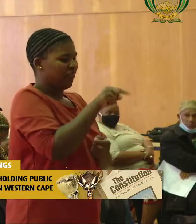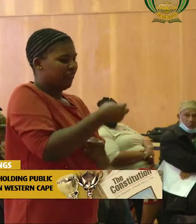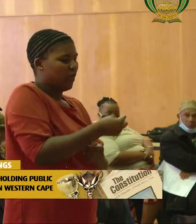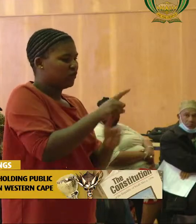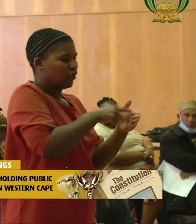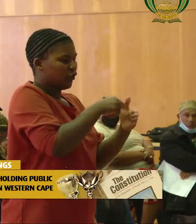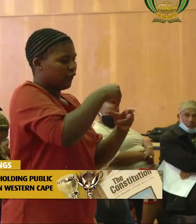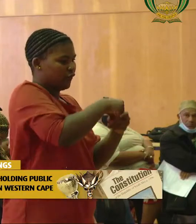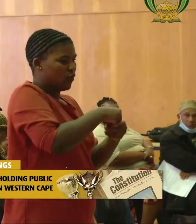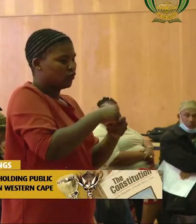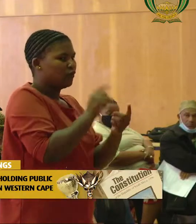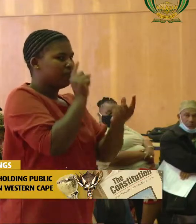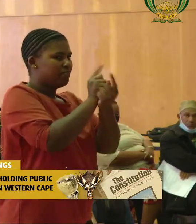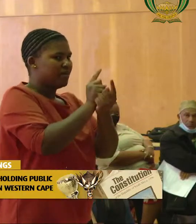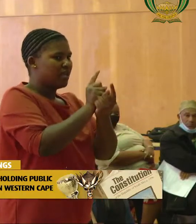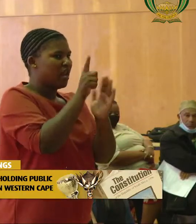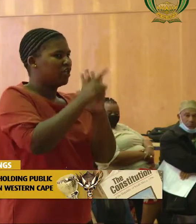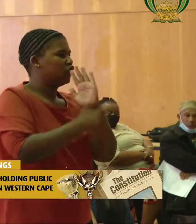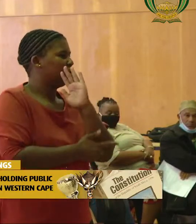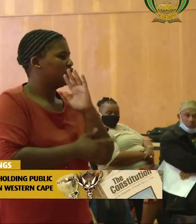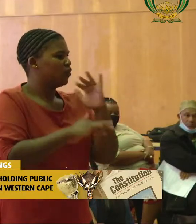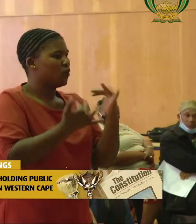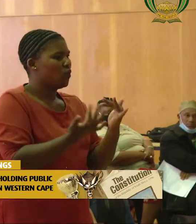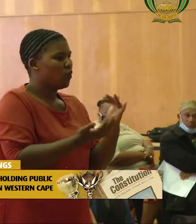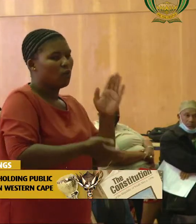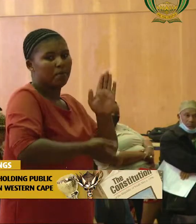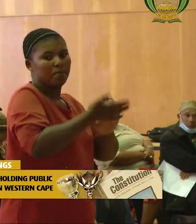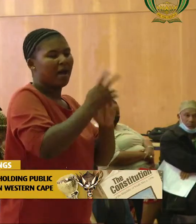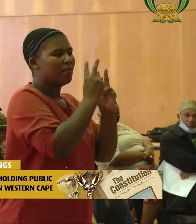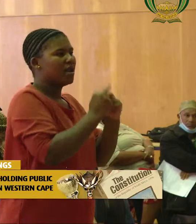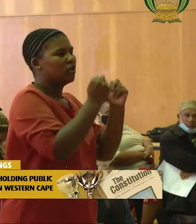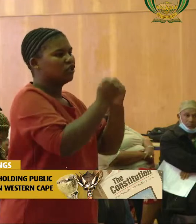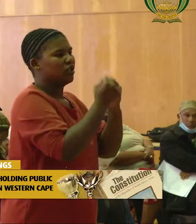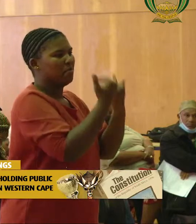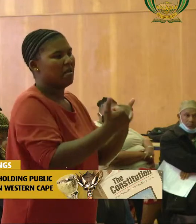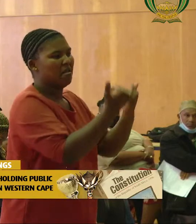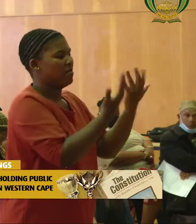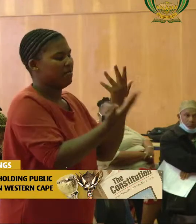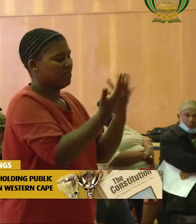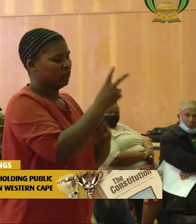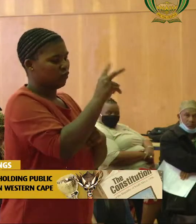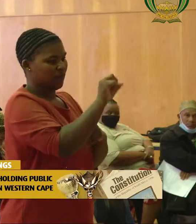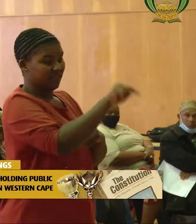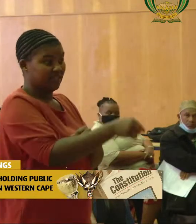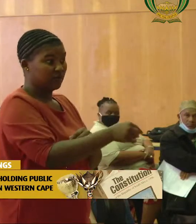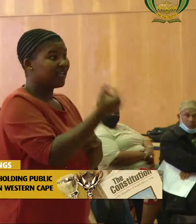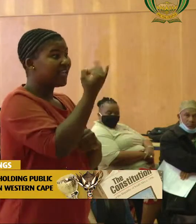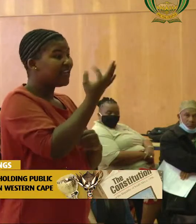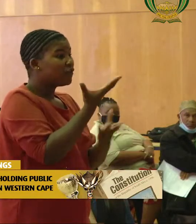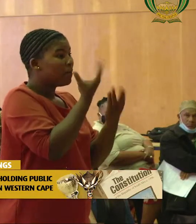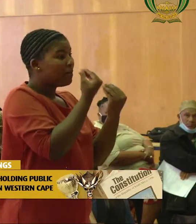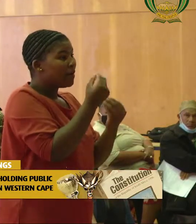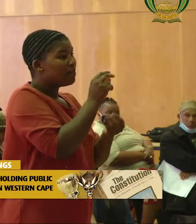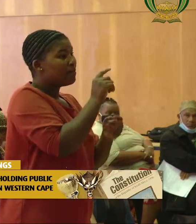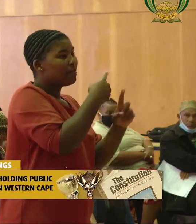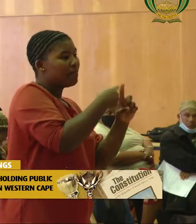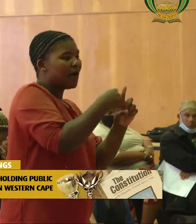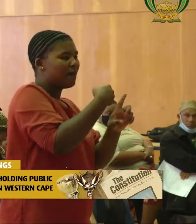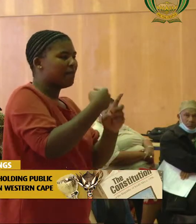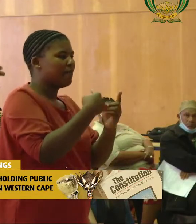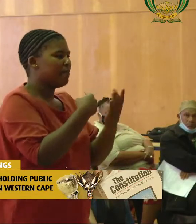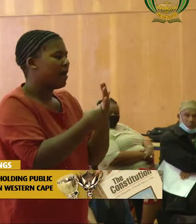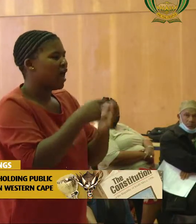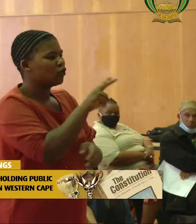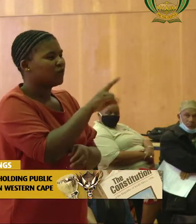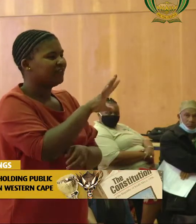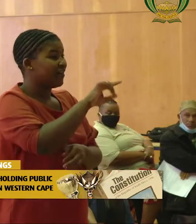the legislature or to go to the national parliament. If it's 20,000, should you get plus minus 25,000? We are